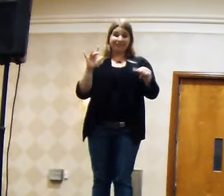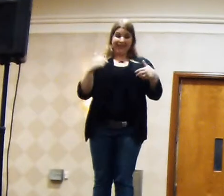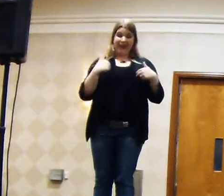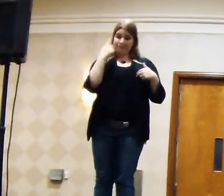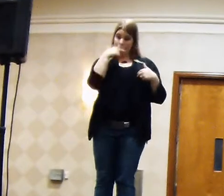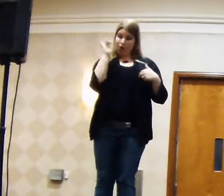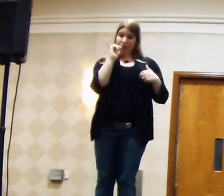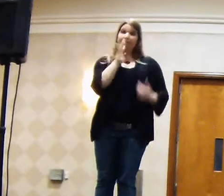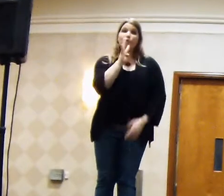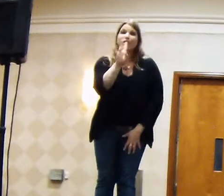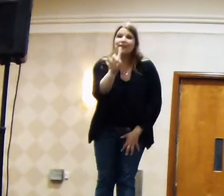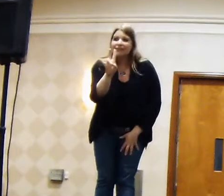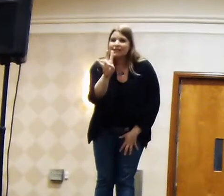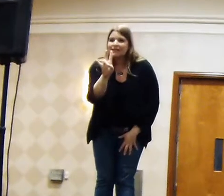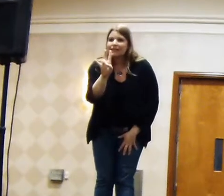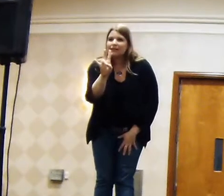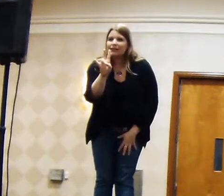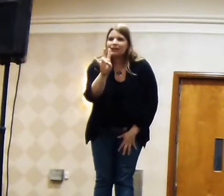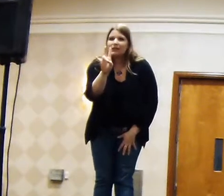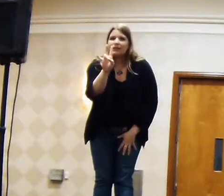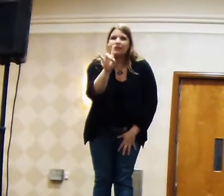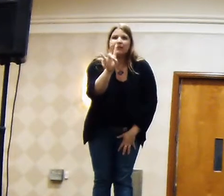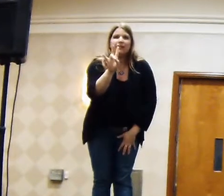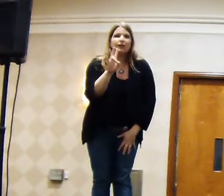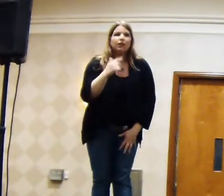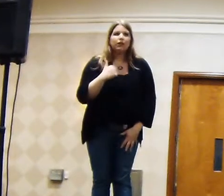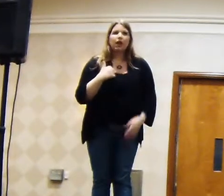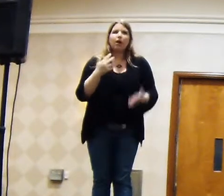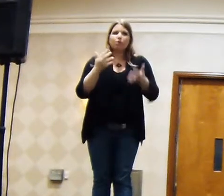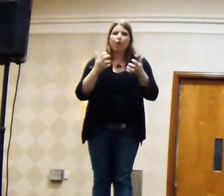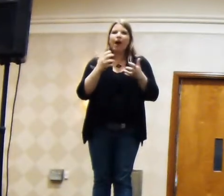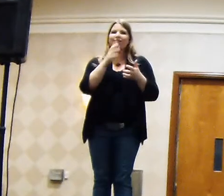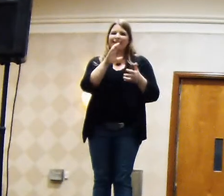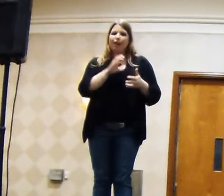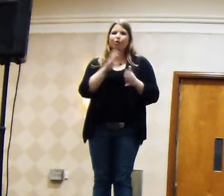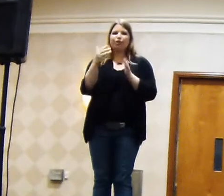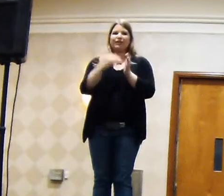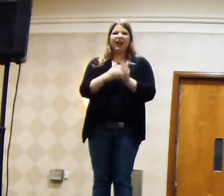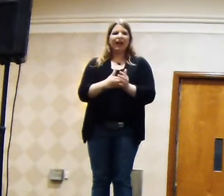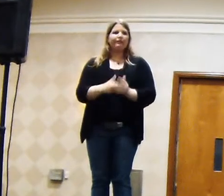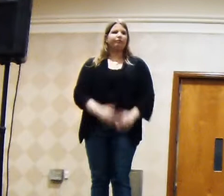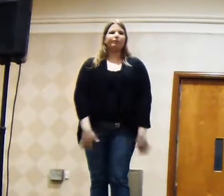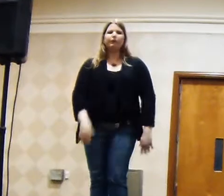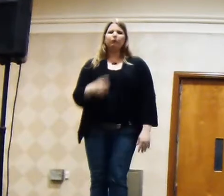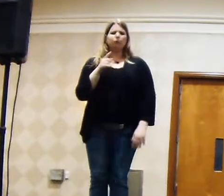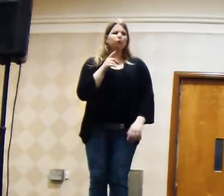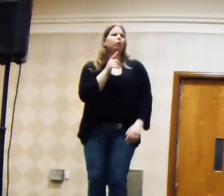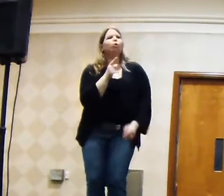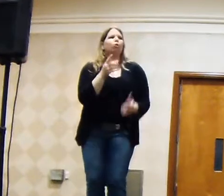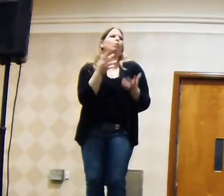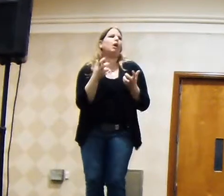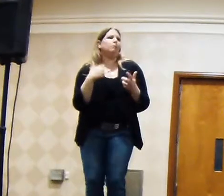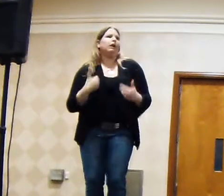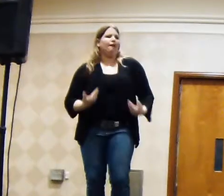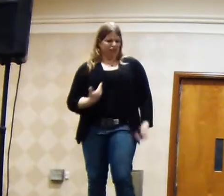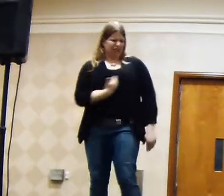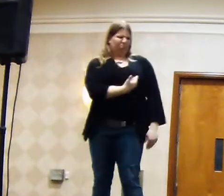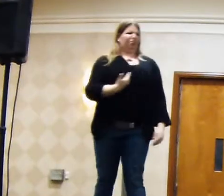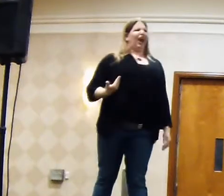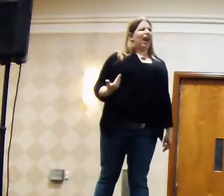And I've always wanted to play that character again, the one that was, you were the one who wanted me to have these